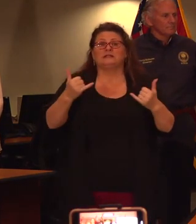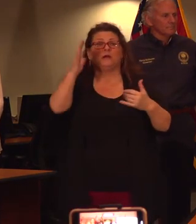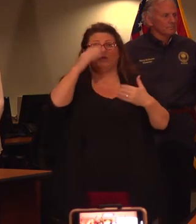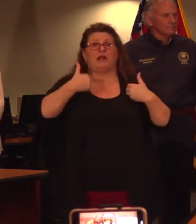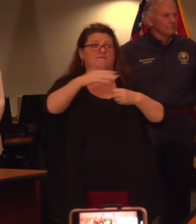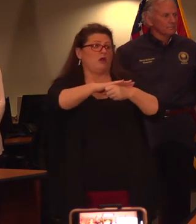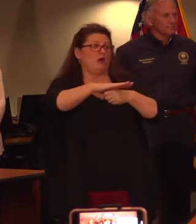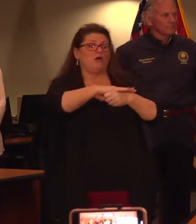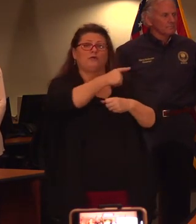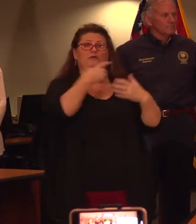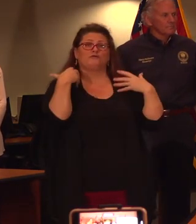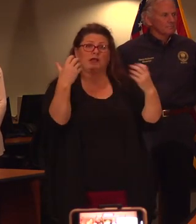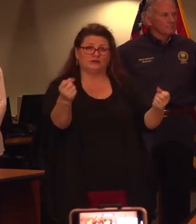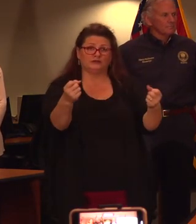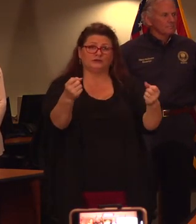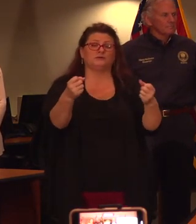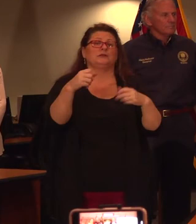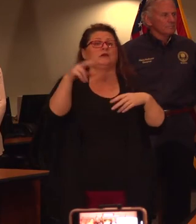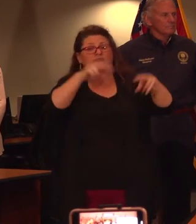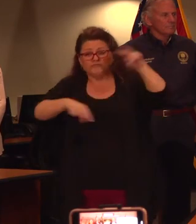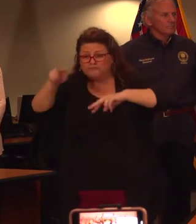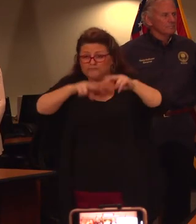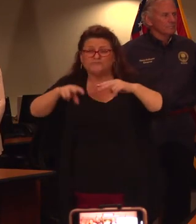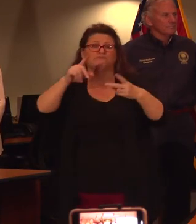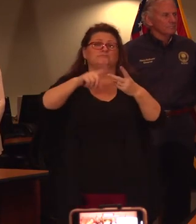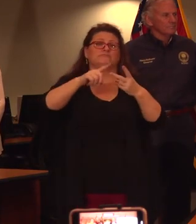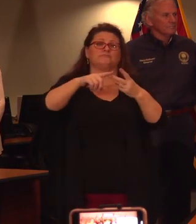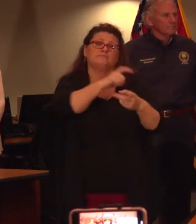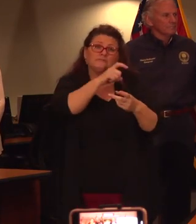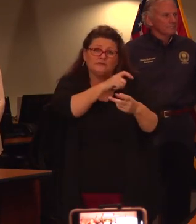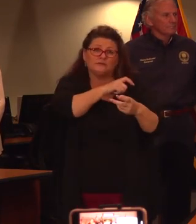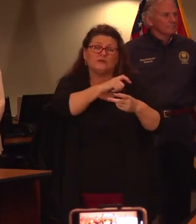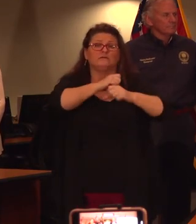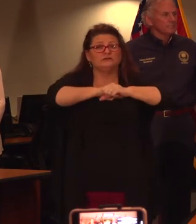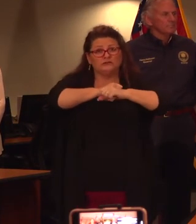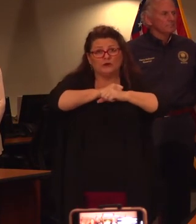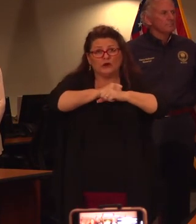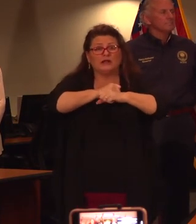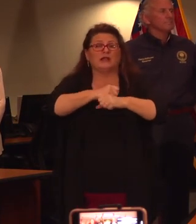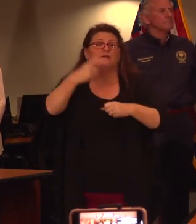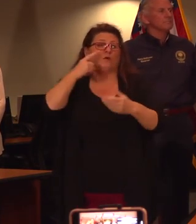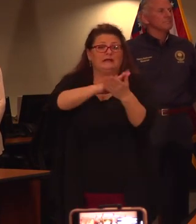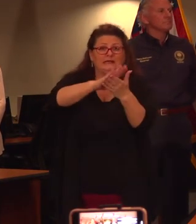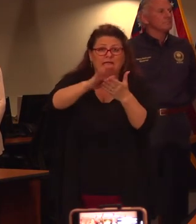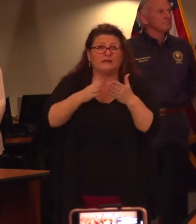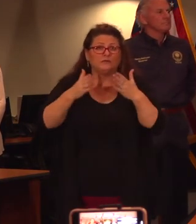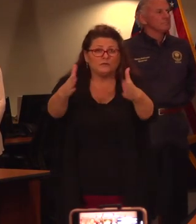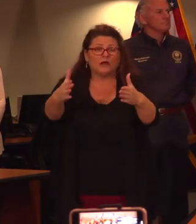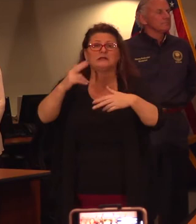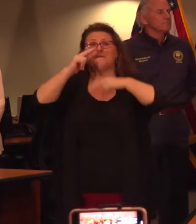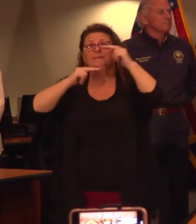level, debris clearance, damage assessments, law enforcement and security support, building inspections,